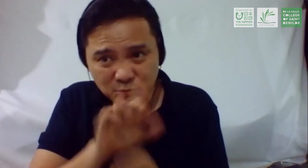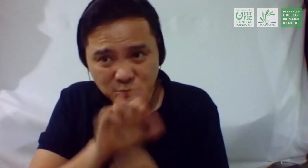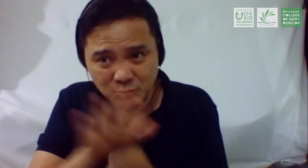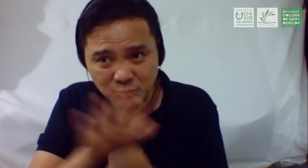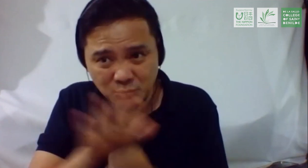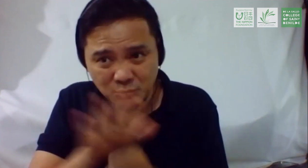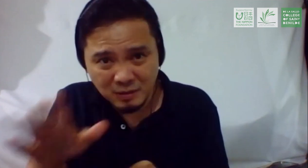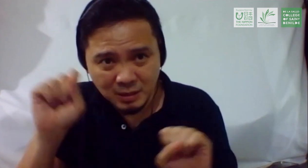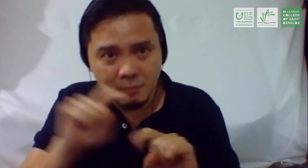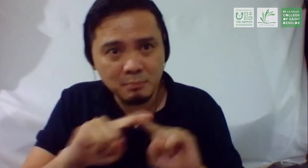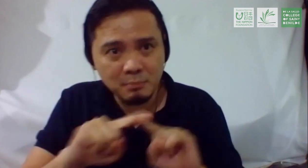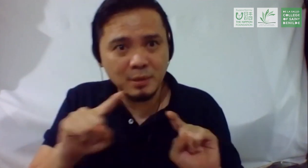problem.